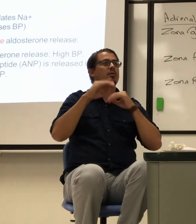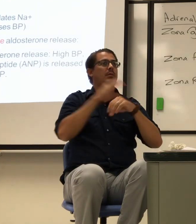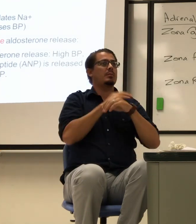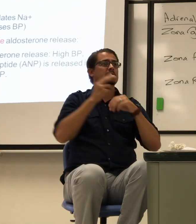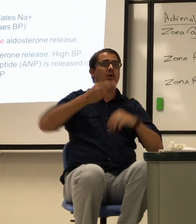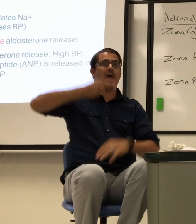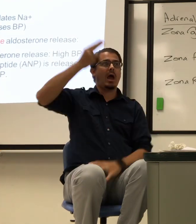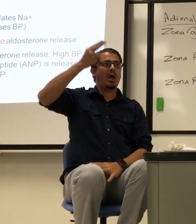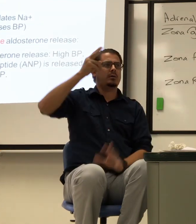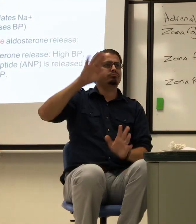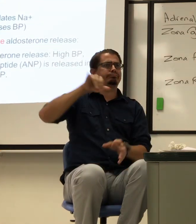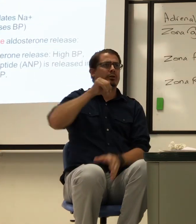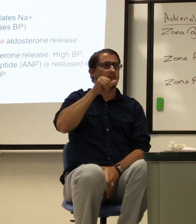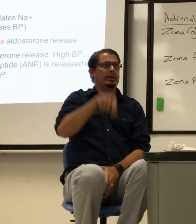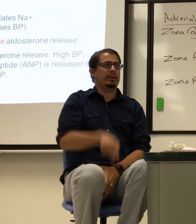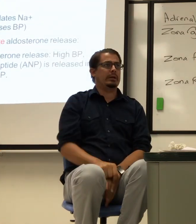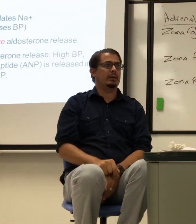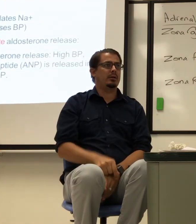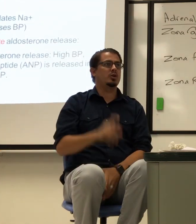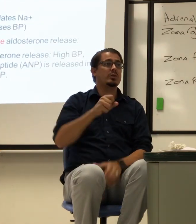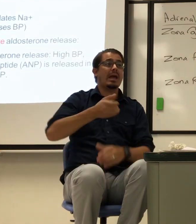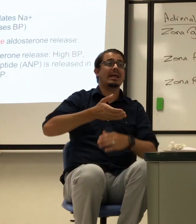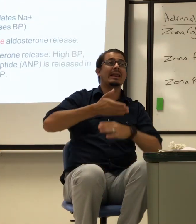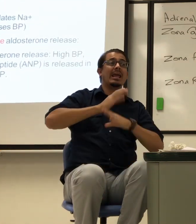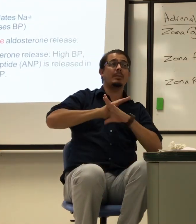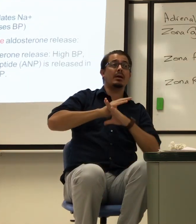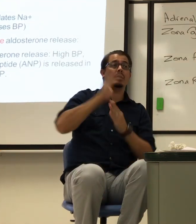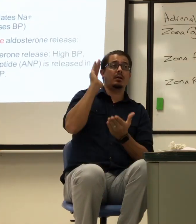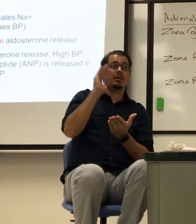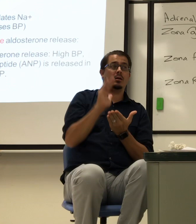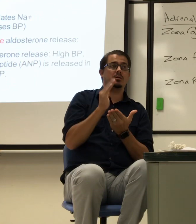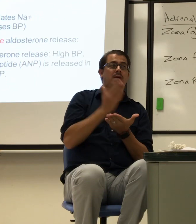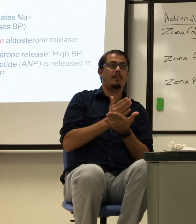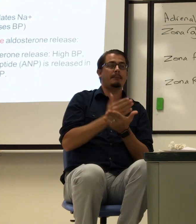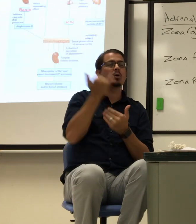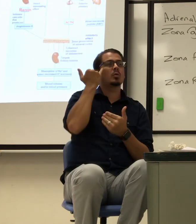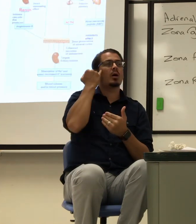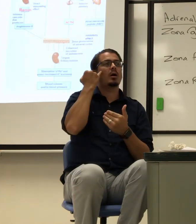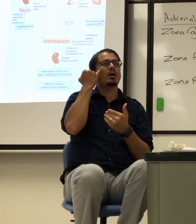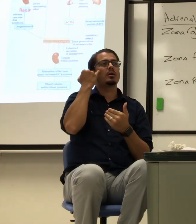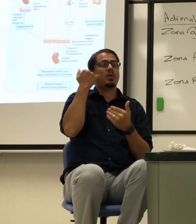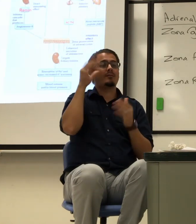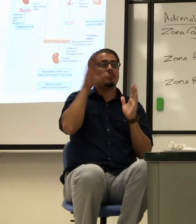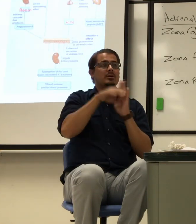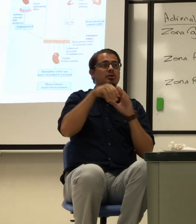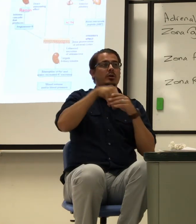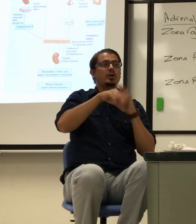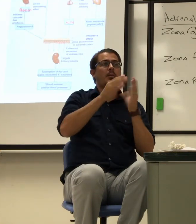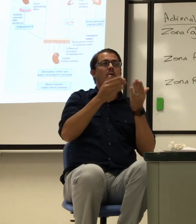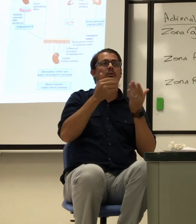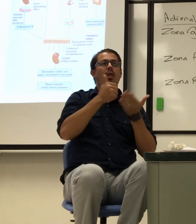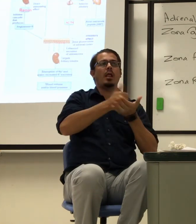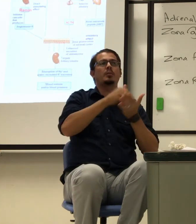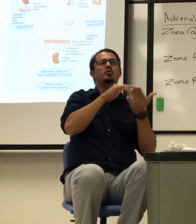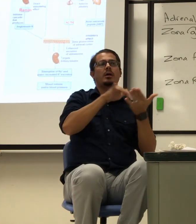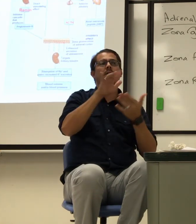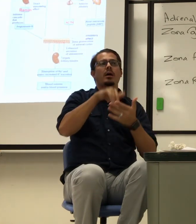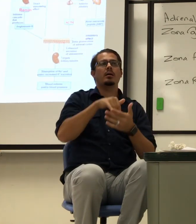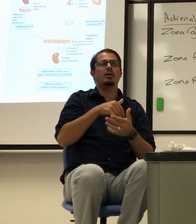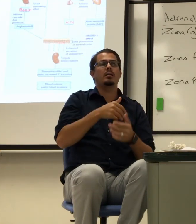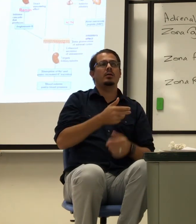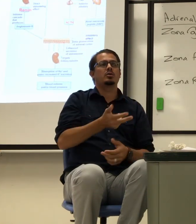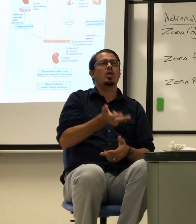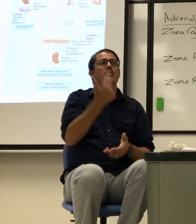need it, right? So you can inhibit it. And you have a figure in your book that'll help you study that. There's 3 mechanisms